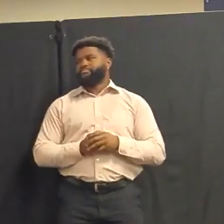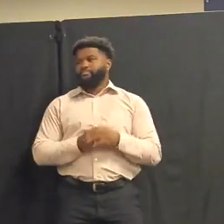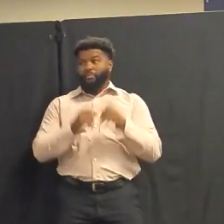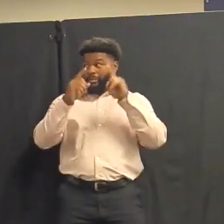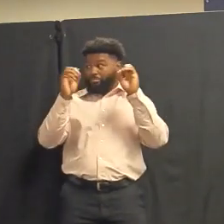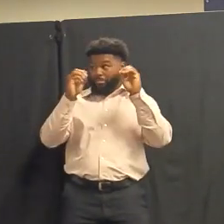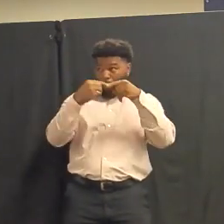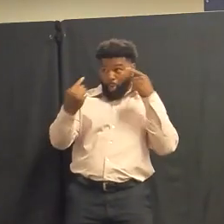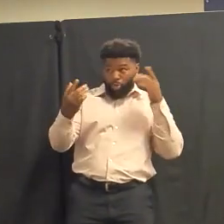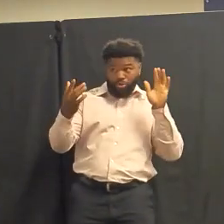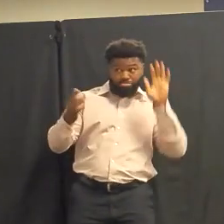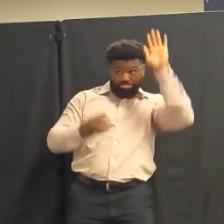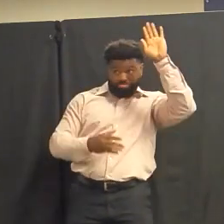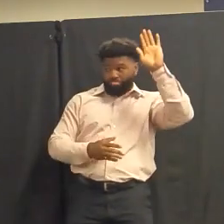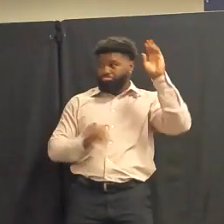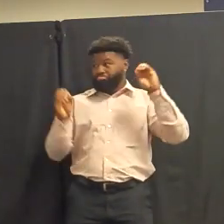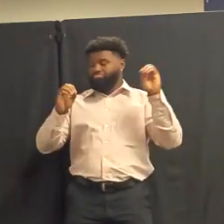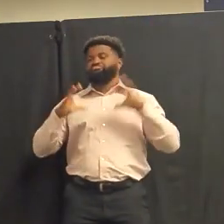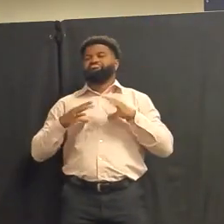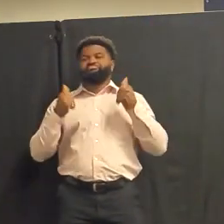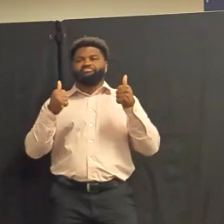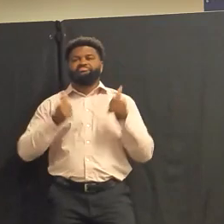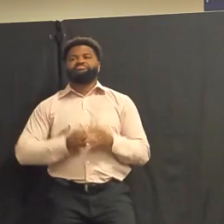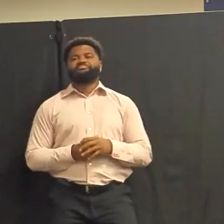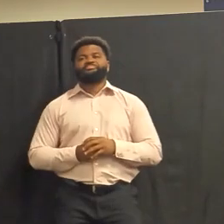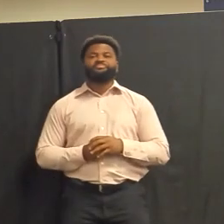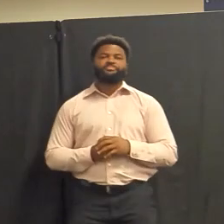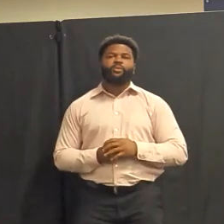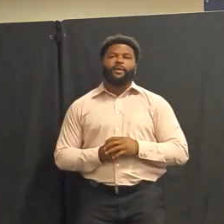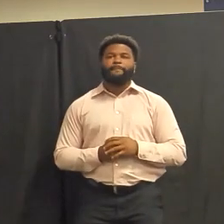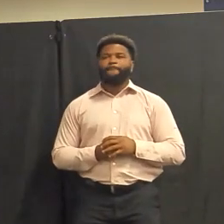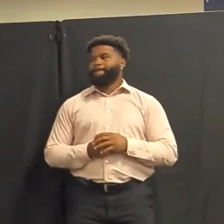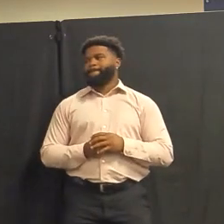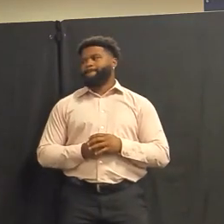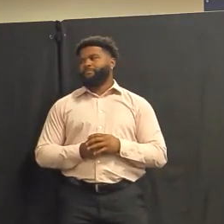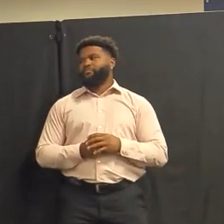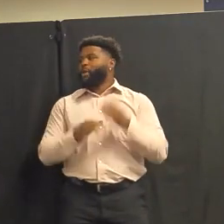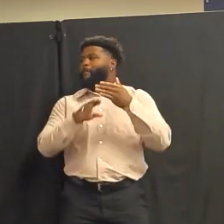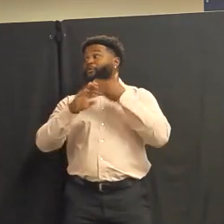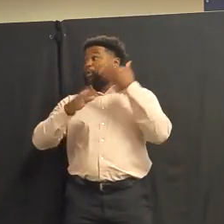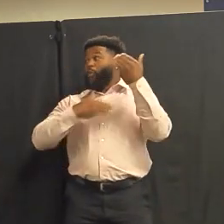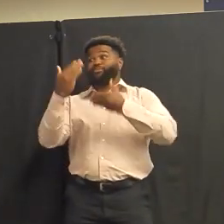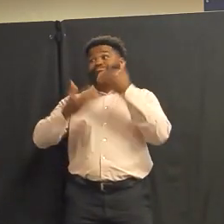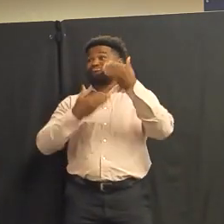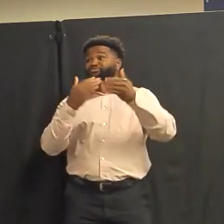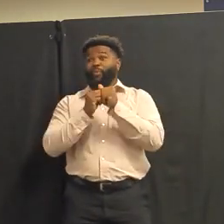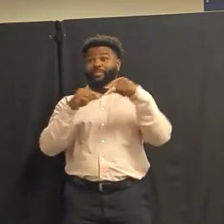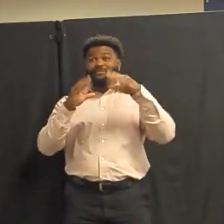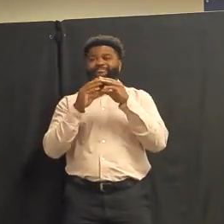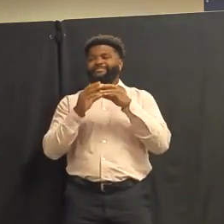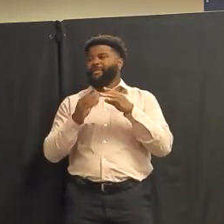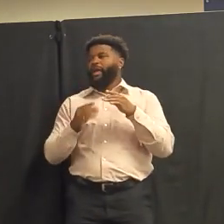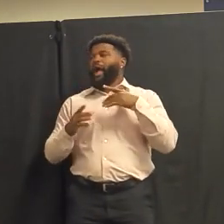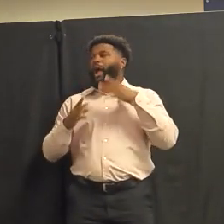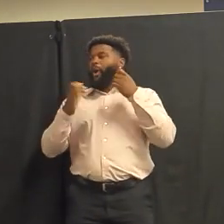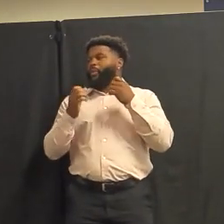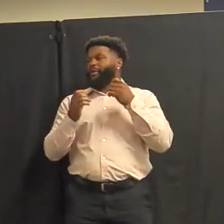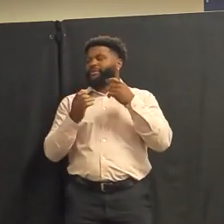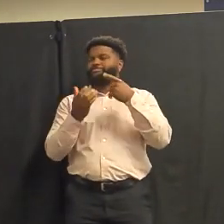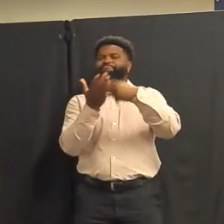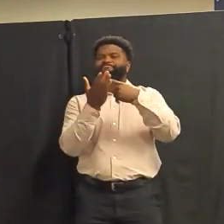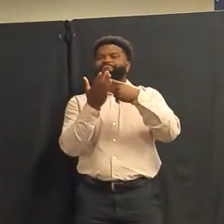All opposed? Same sign. Okay. Thank you. All right. Quickly before we get started, wanted to kind of go over a